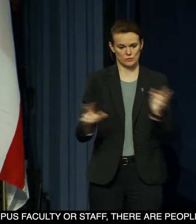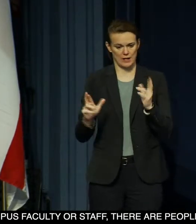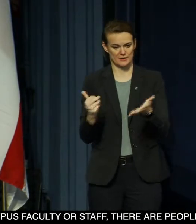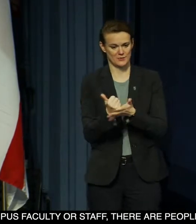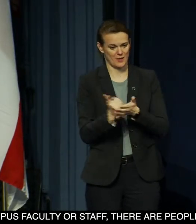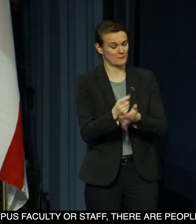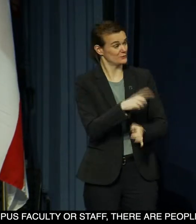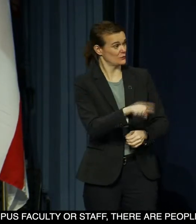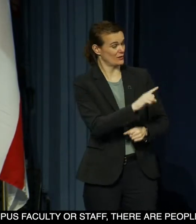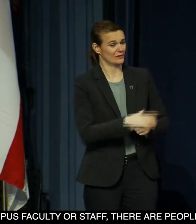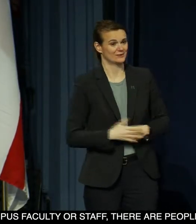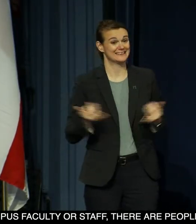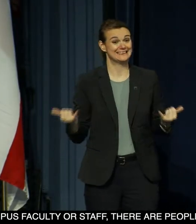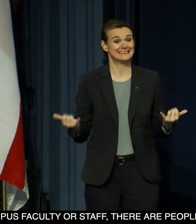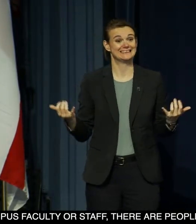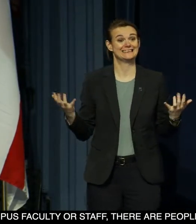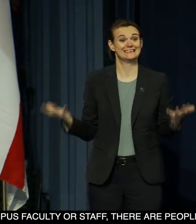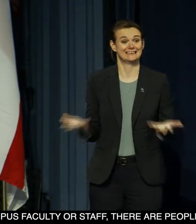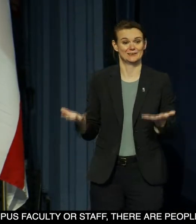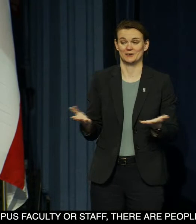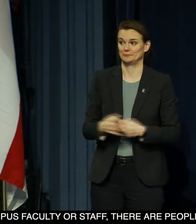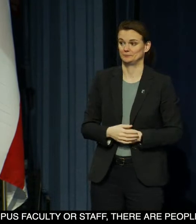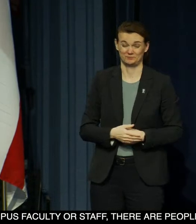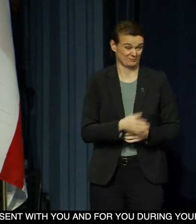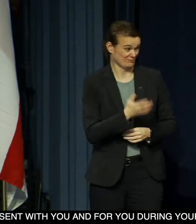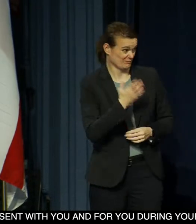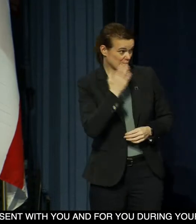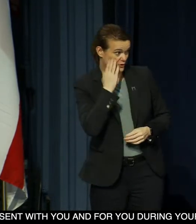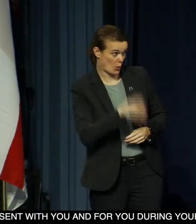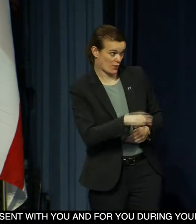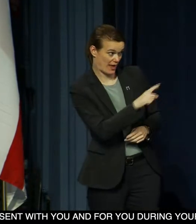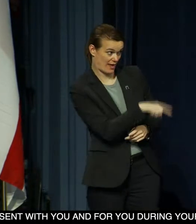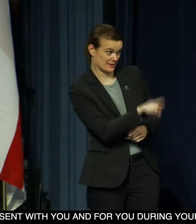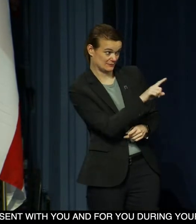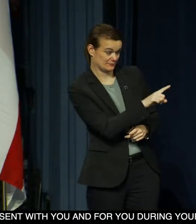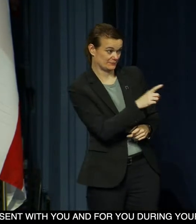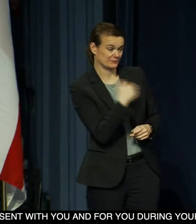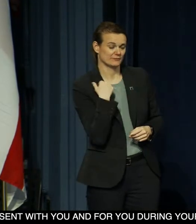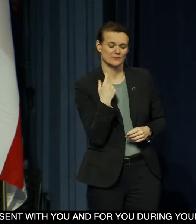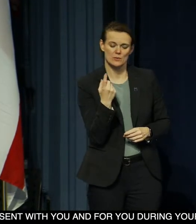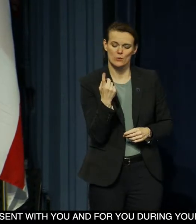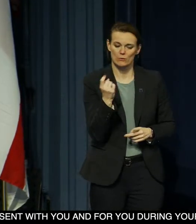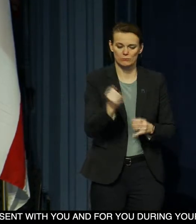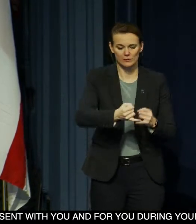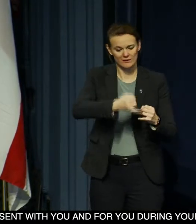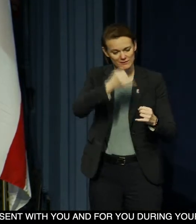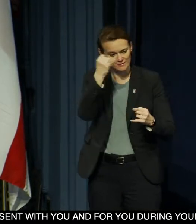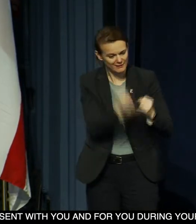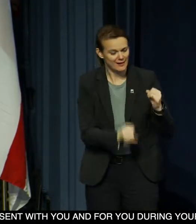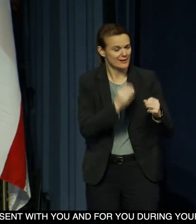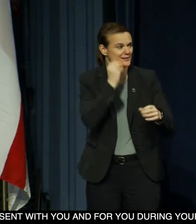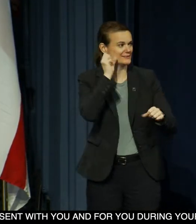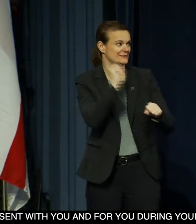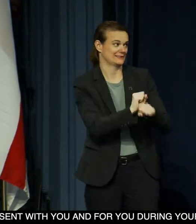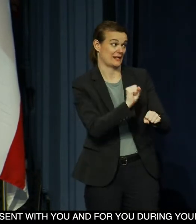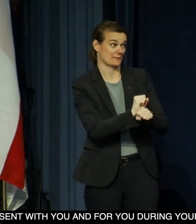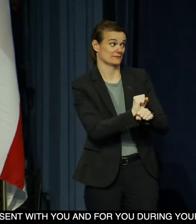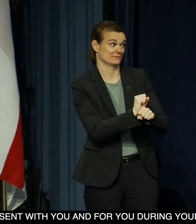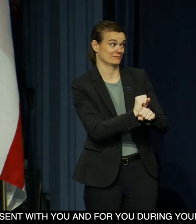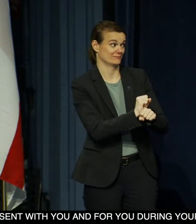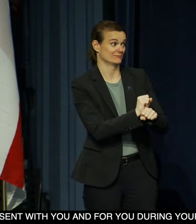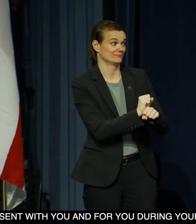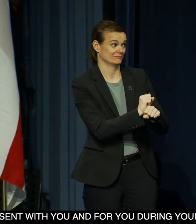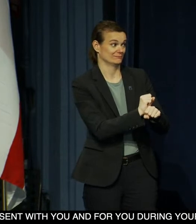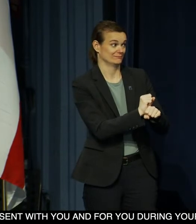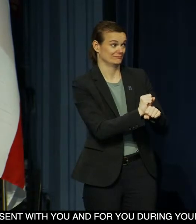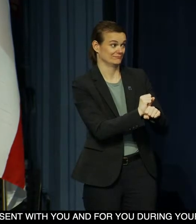studies. So to our graduates, you don't realize this, but you actually have one more assignment to do before you officially complete